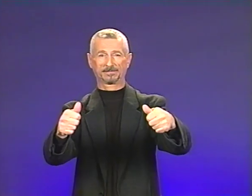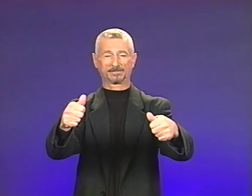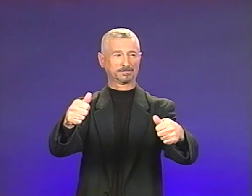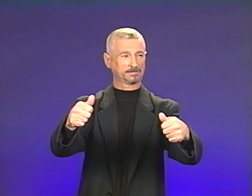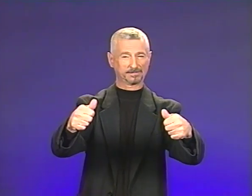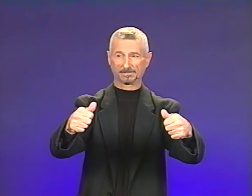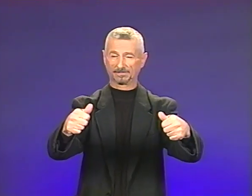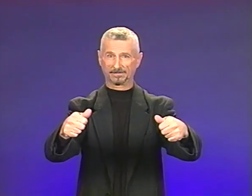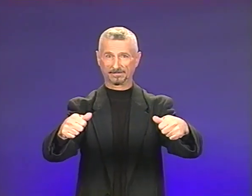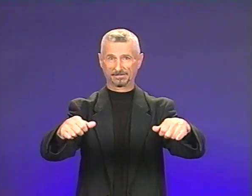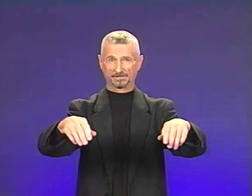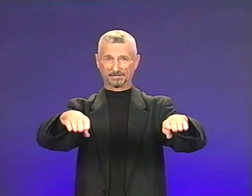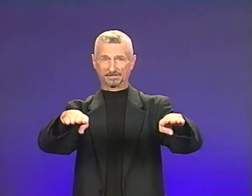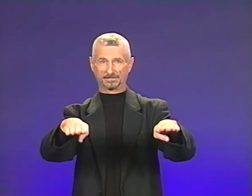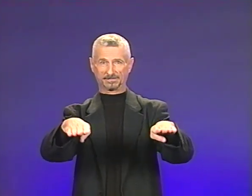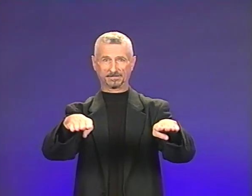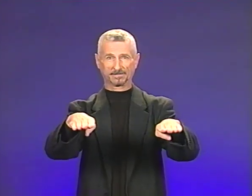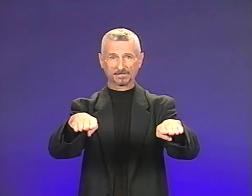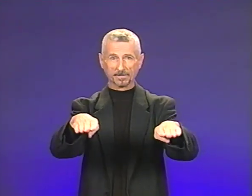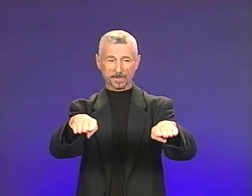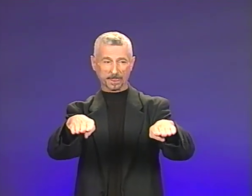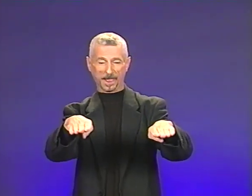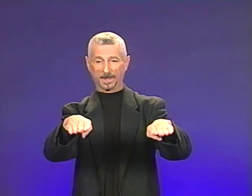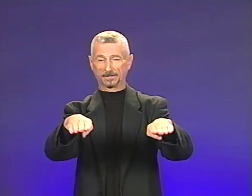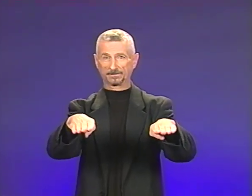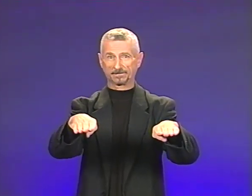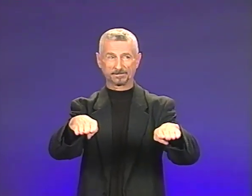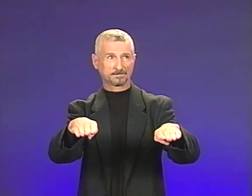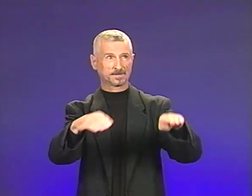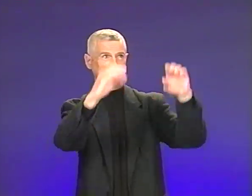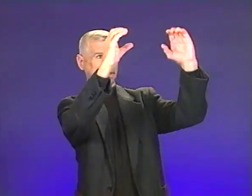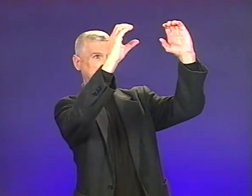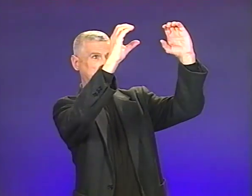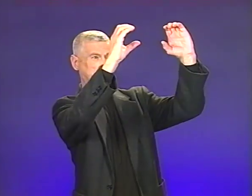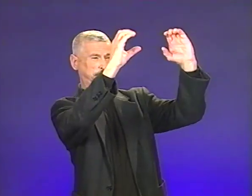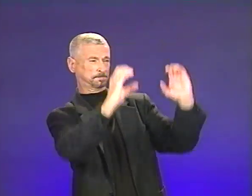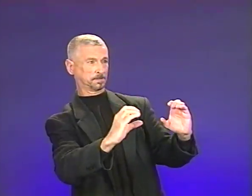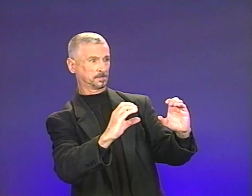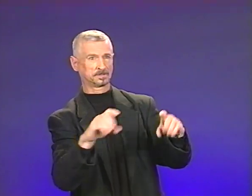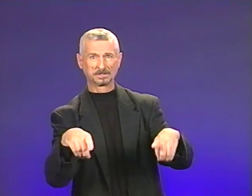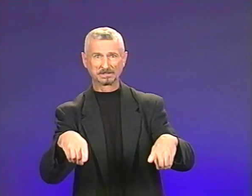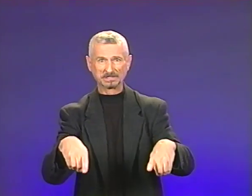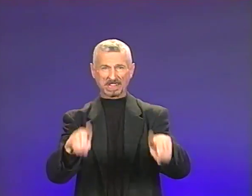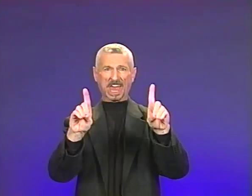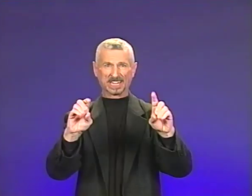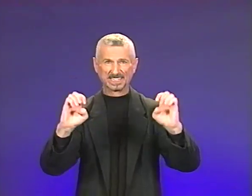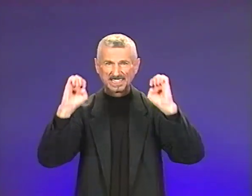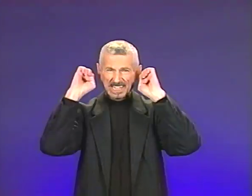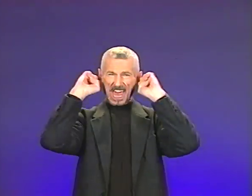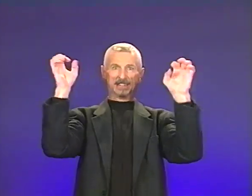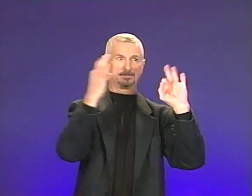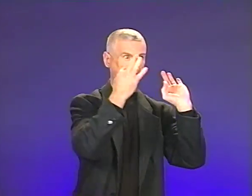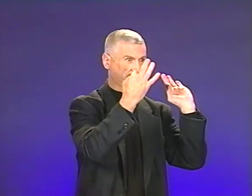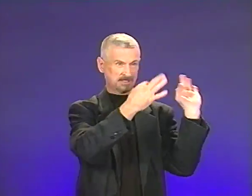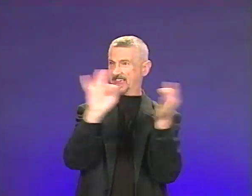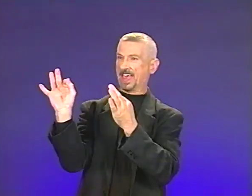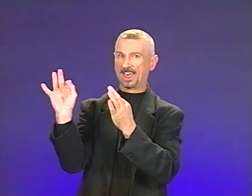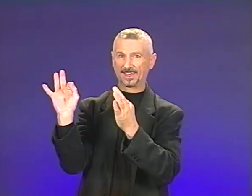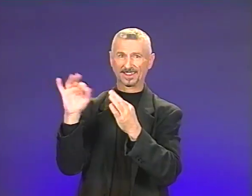A, the driver's hands on the wheel. B, the back of the car raises slightly. C, lights flash down the tower. D, front of the car raises